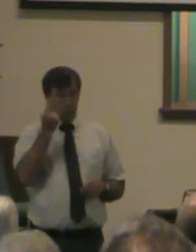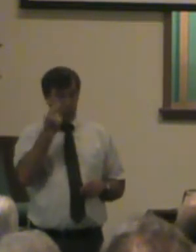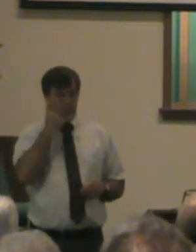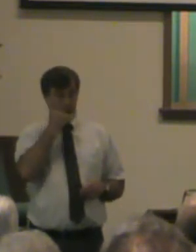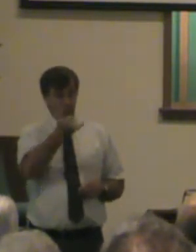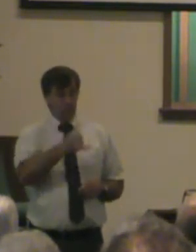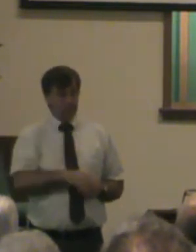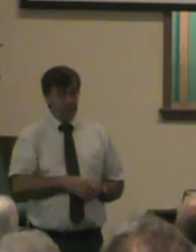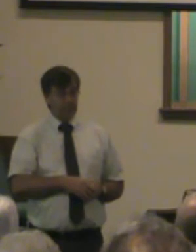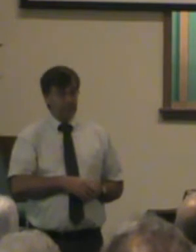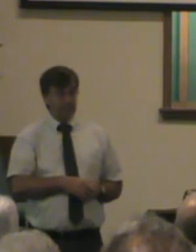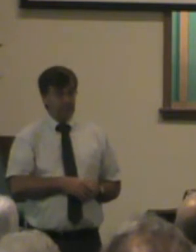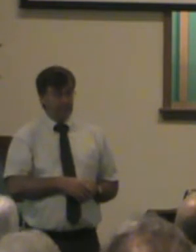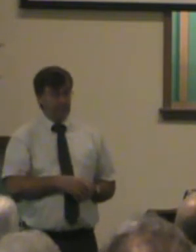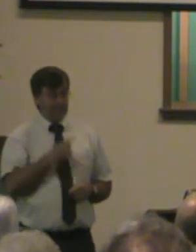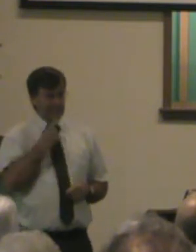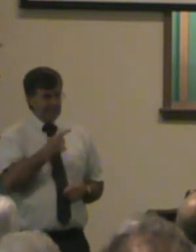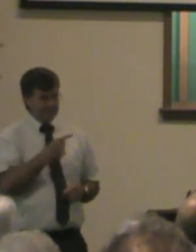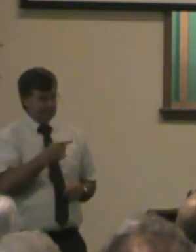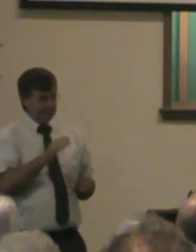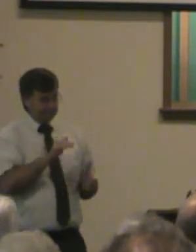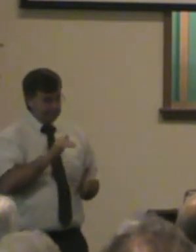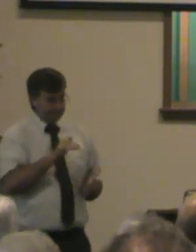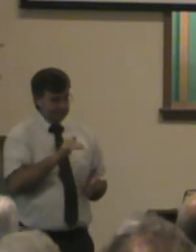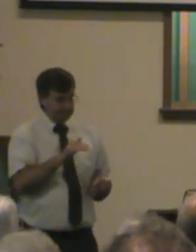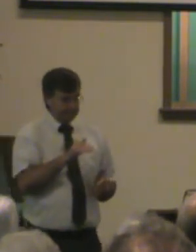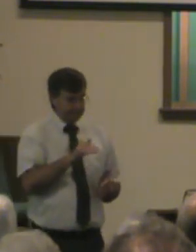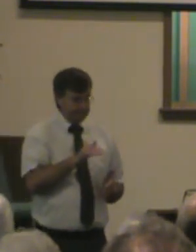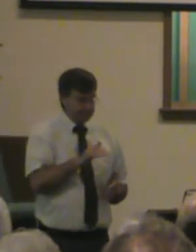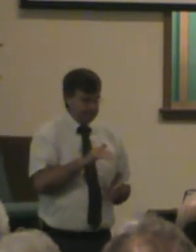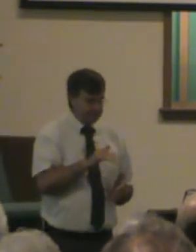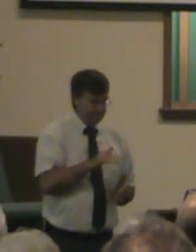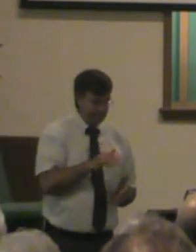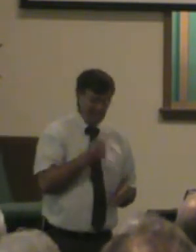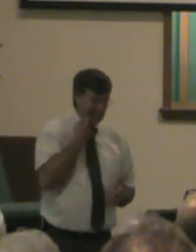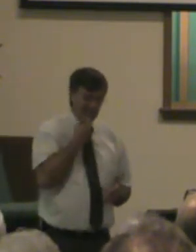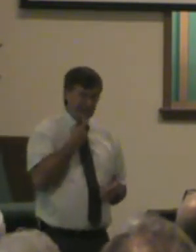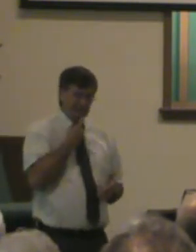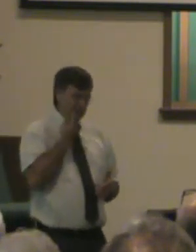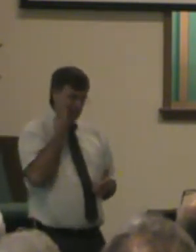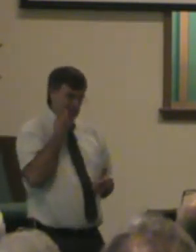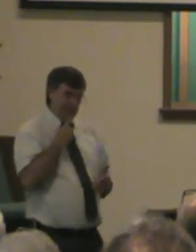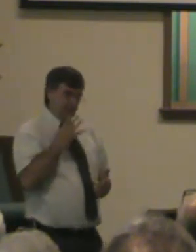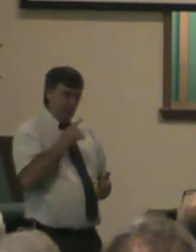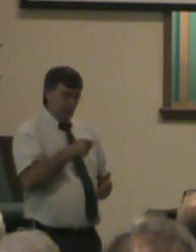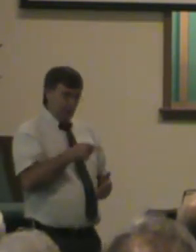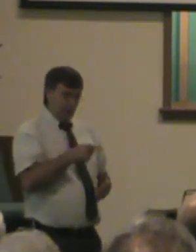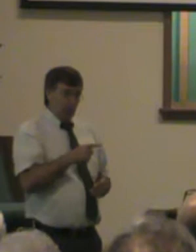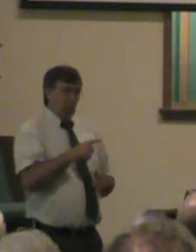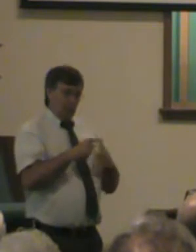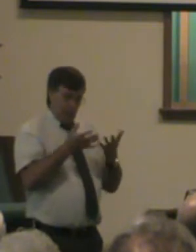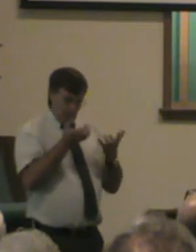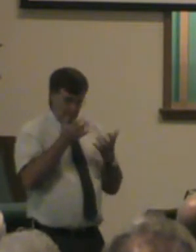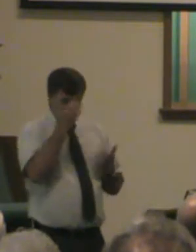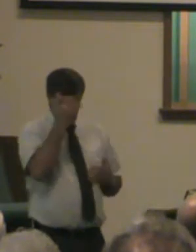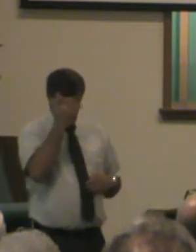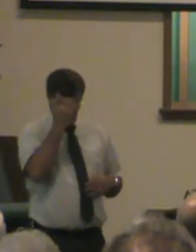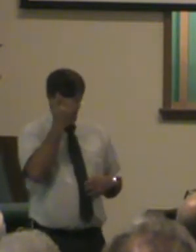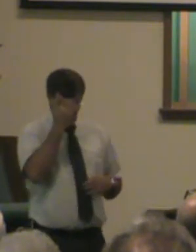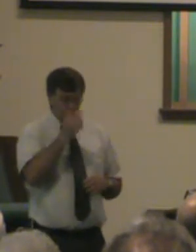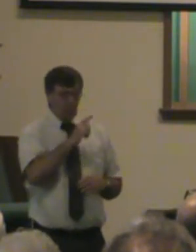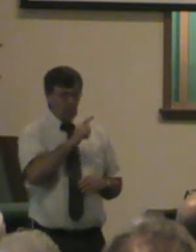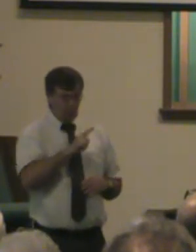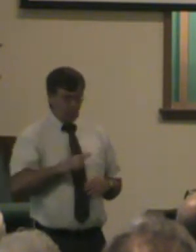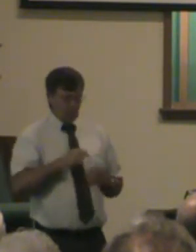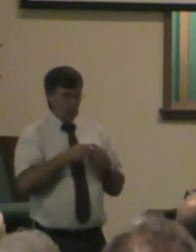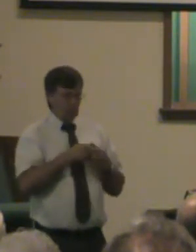call. And tell, listen, I ain't saying nothing to you, but I want you to hold the lost